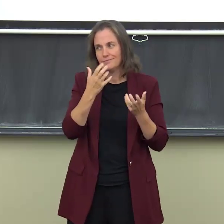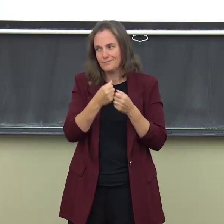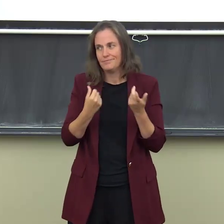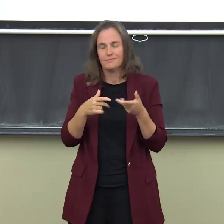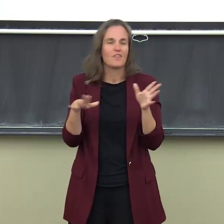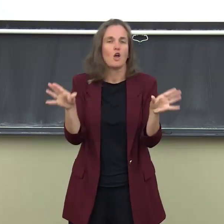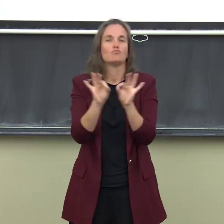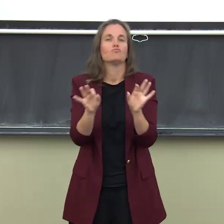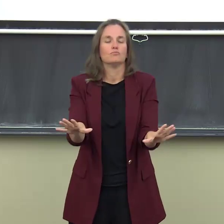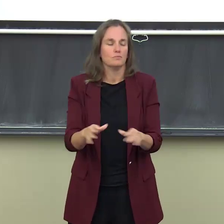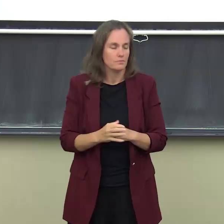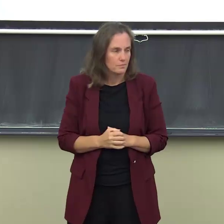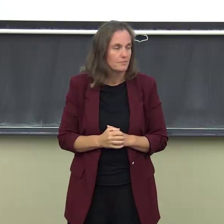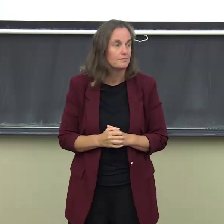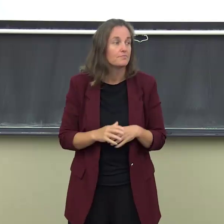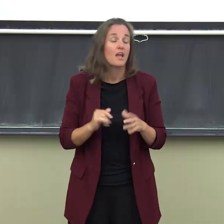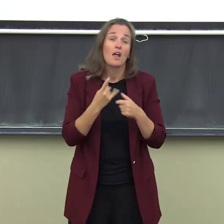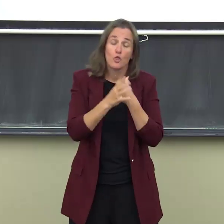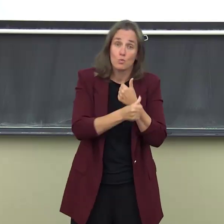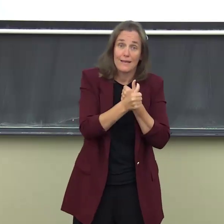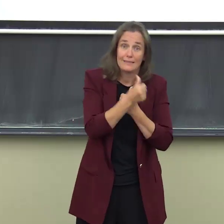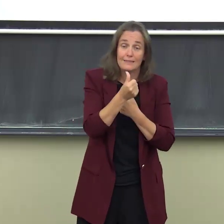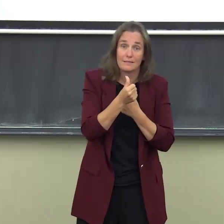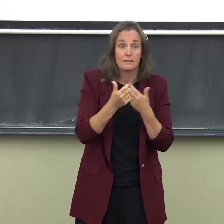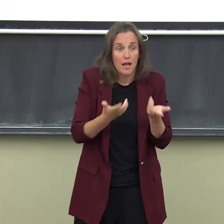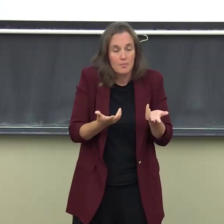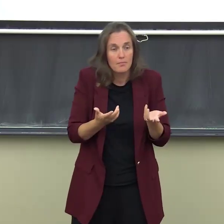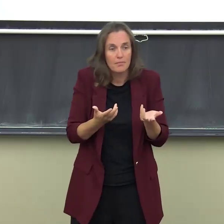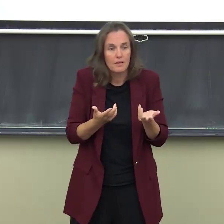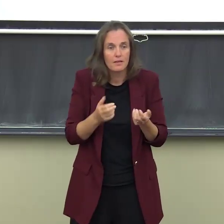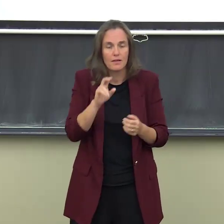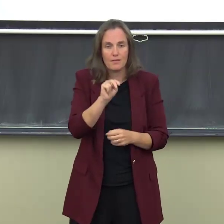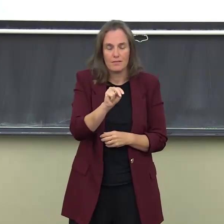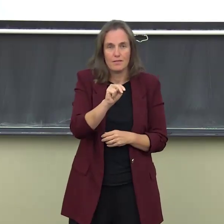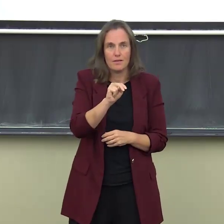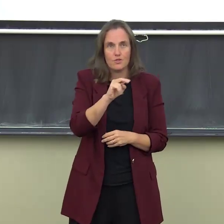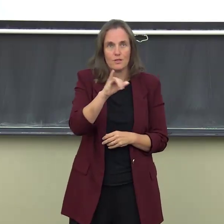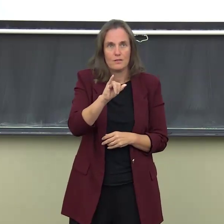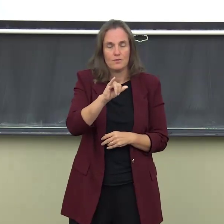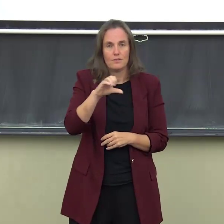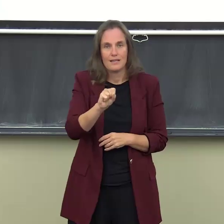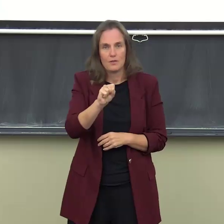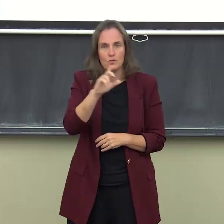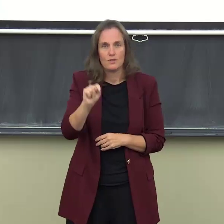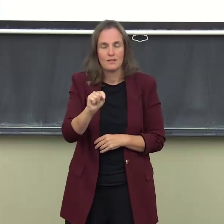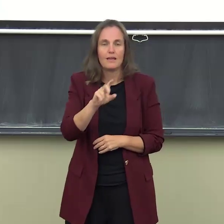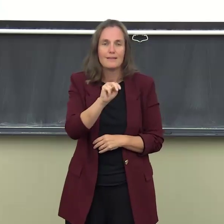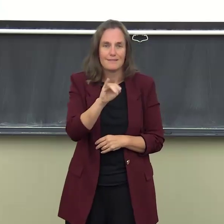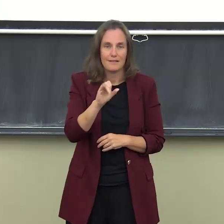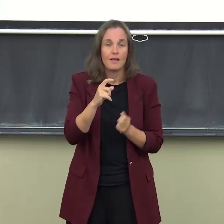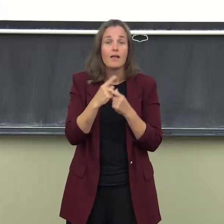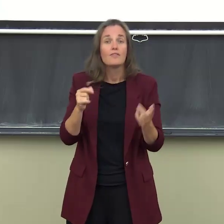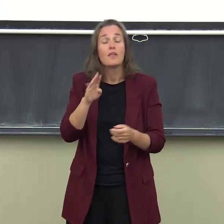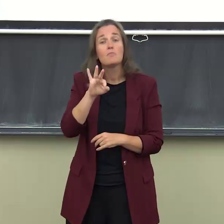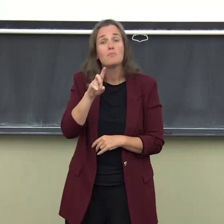insignificant. The risk, I mean, even NIST, the National Institute for Standards and Technology, which the Biden